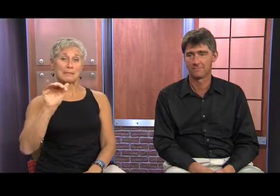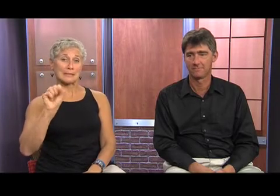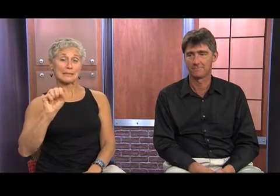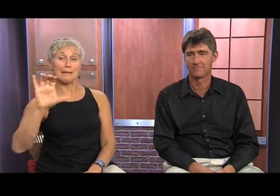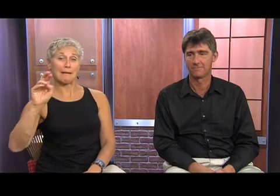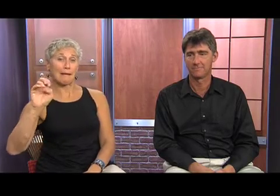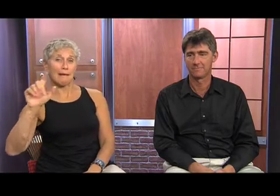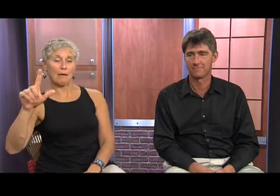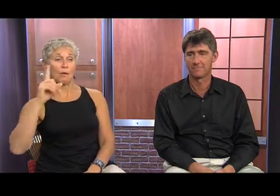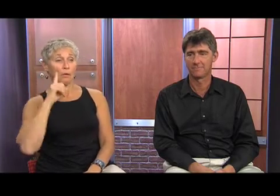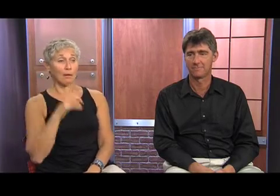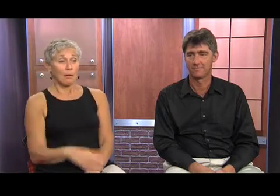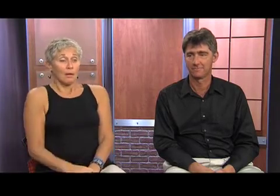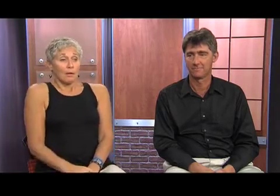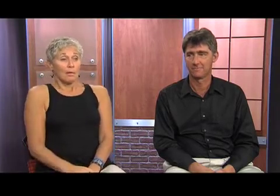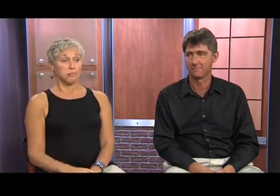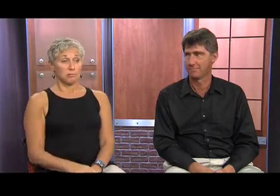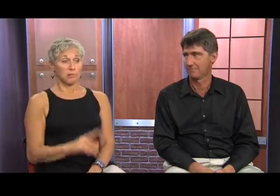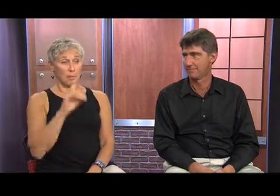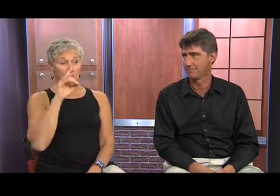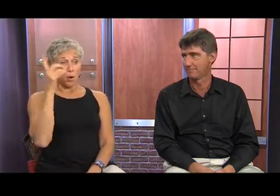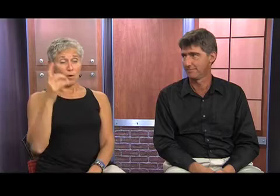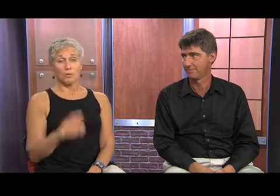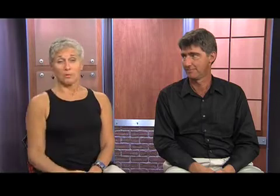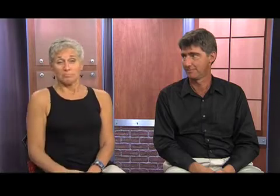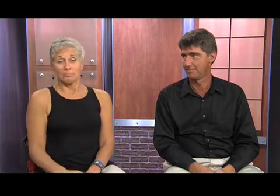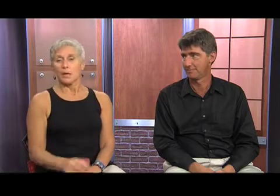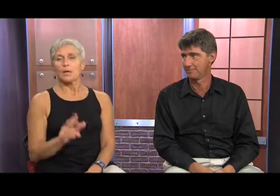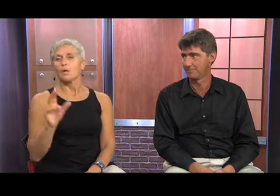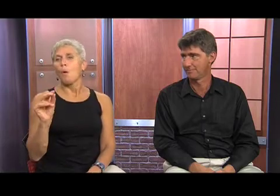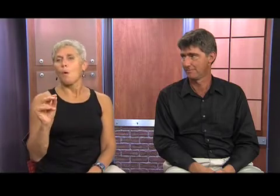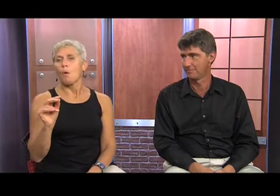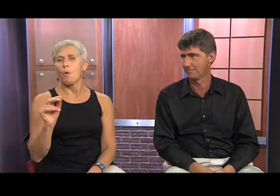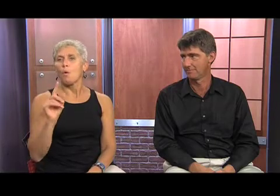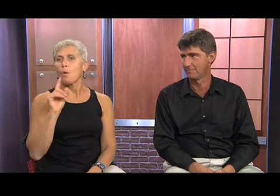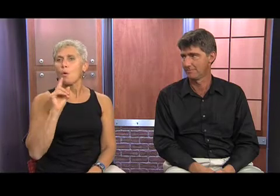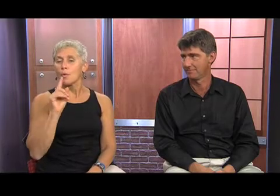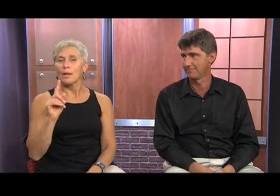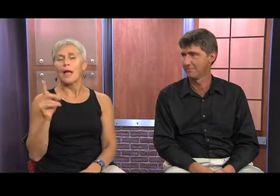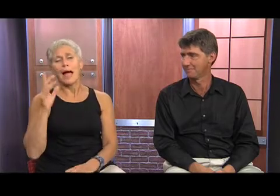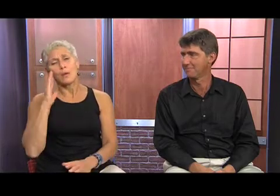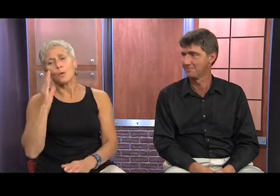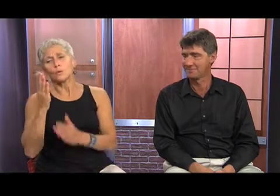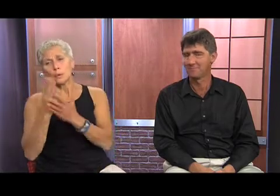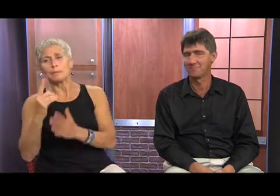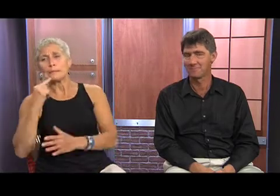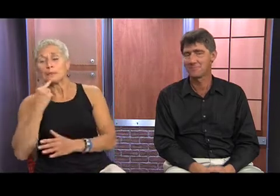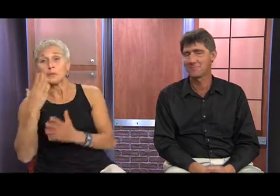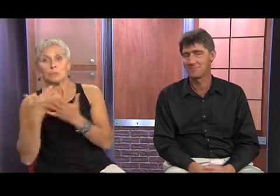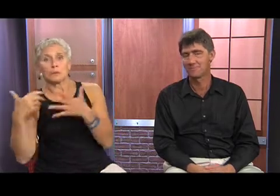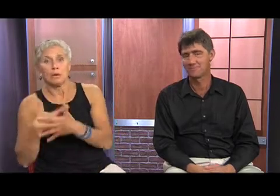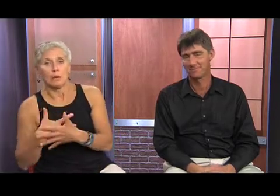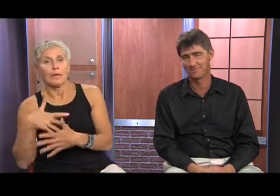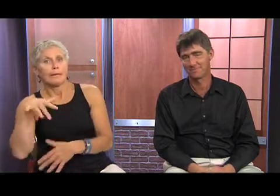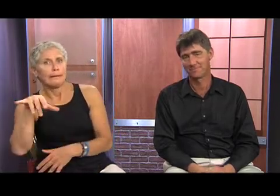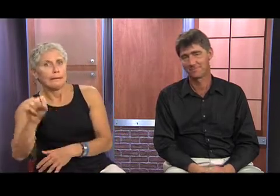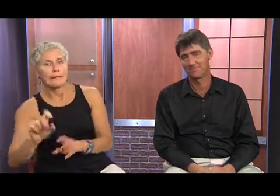dramatic reading. There's definitely some serious tones to A Christmas Carol, and there are some scary scenes, but it's a really